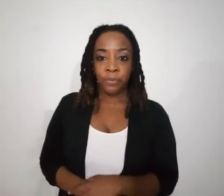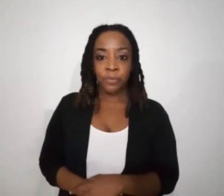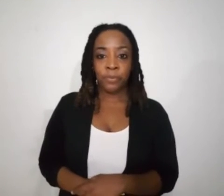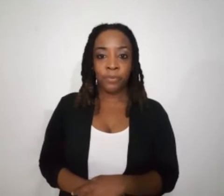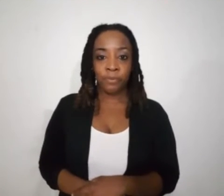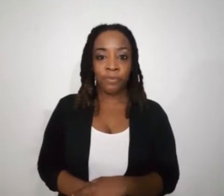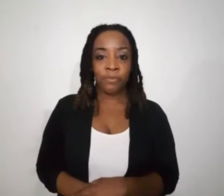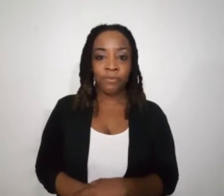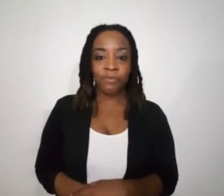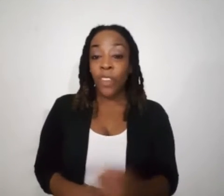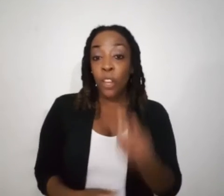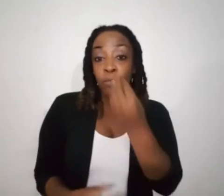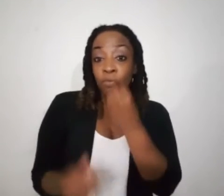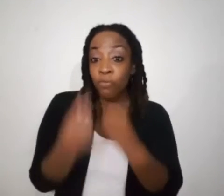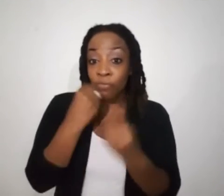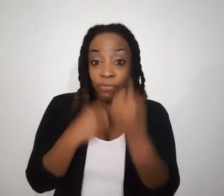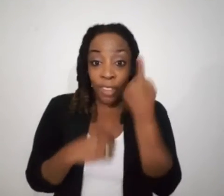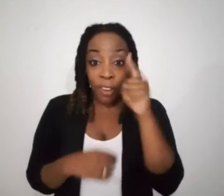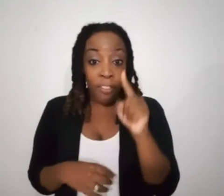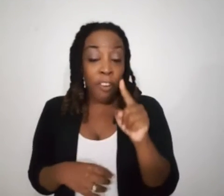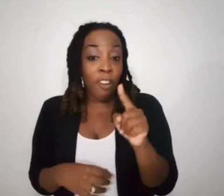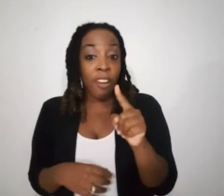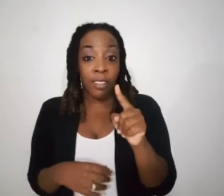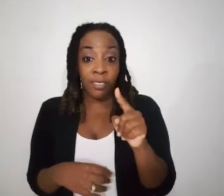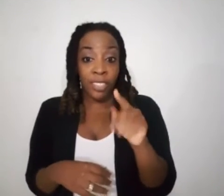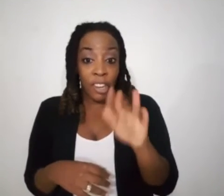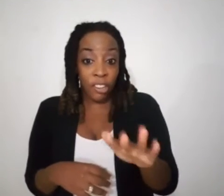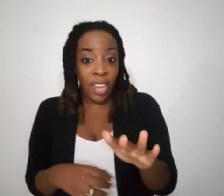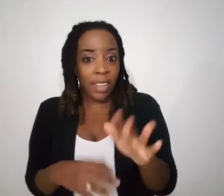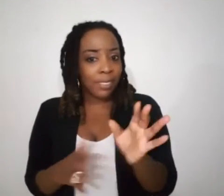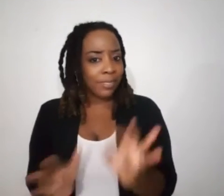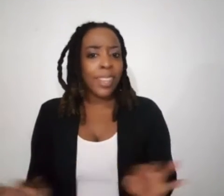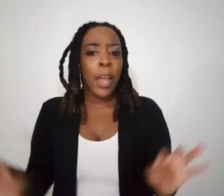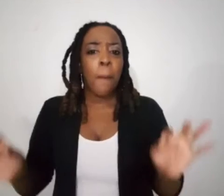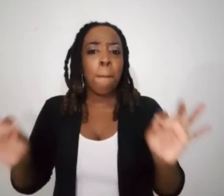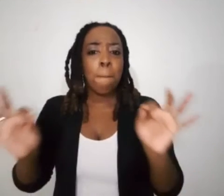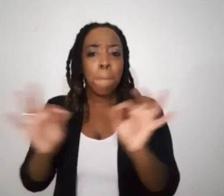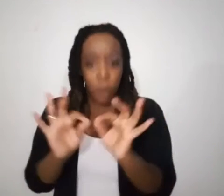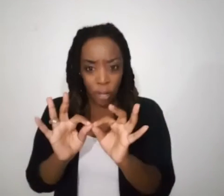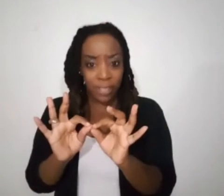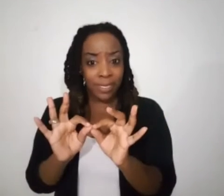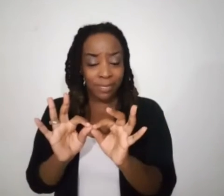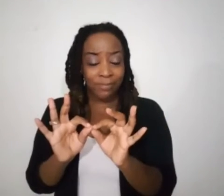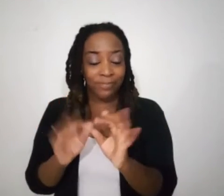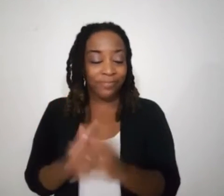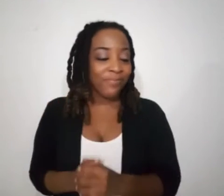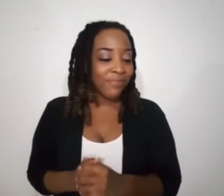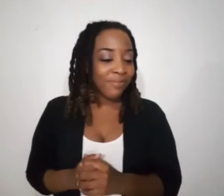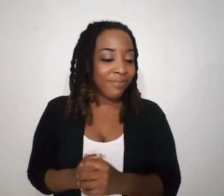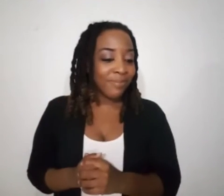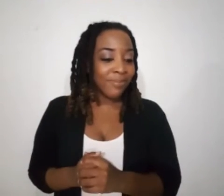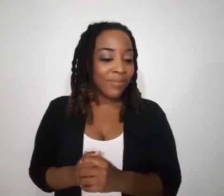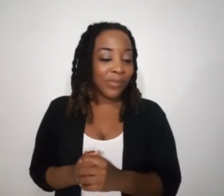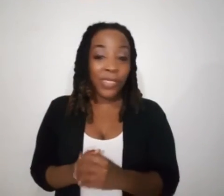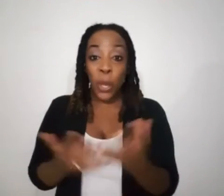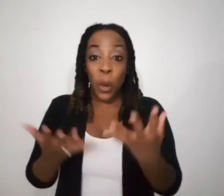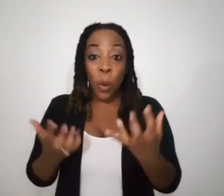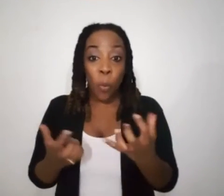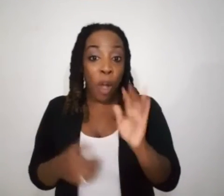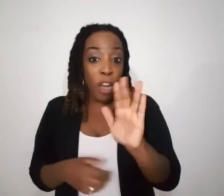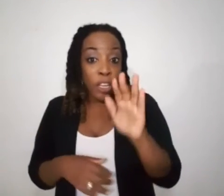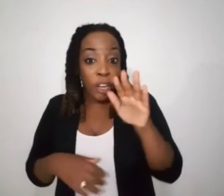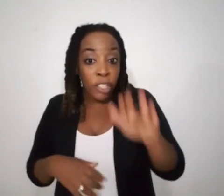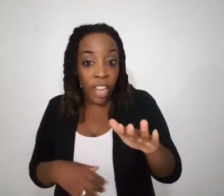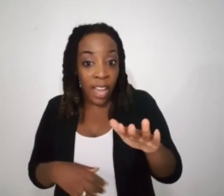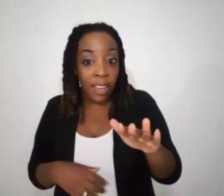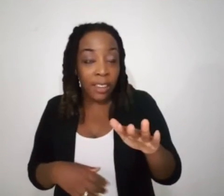Nutrition for your child is really important too. You want your child to have healthy foods,